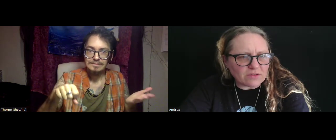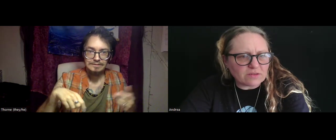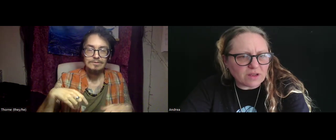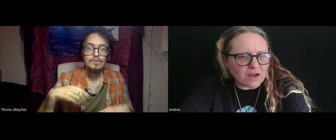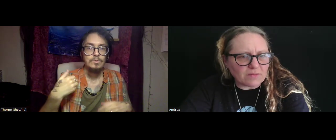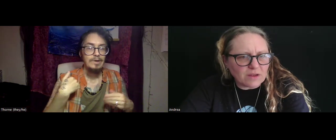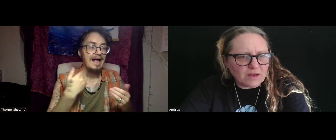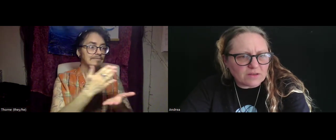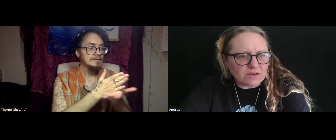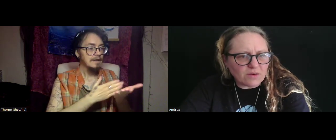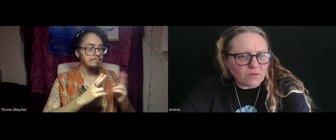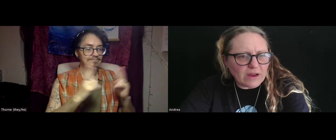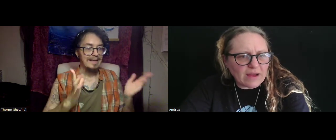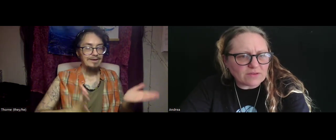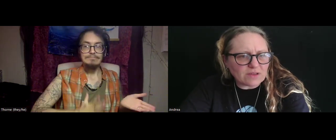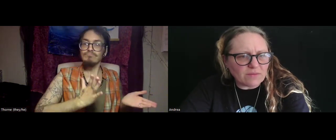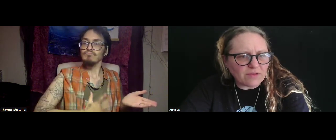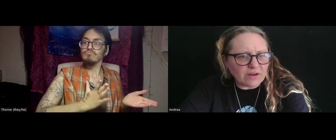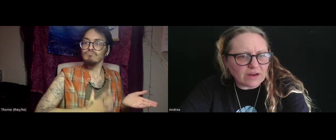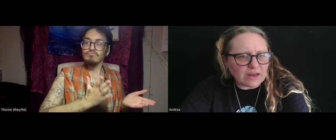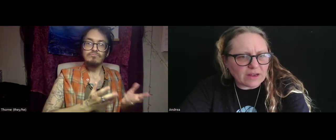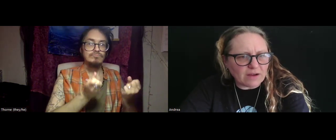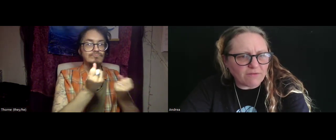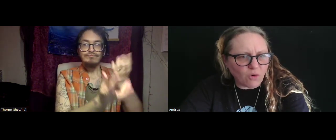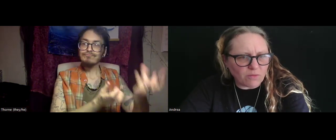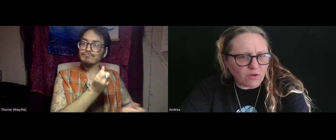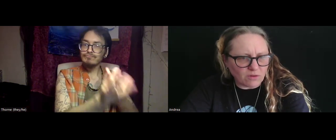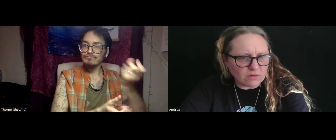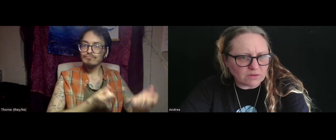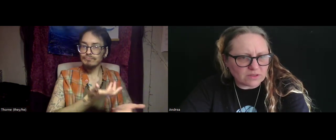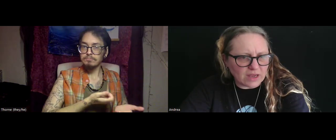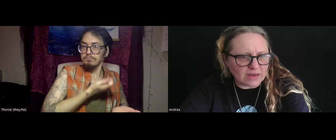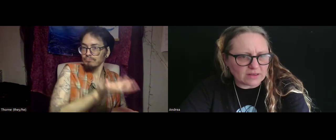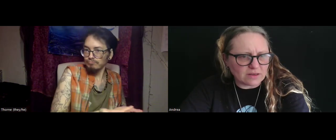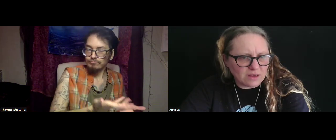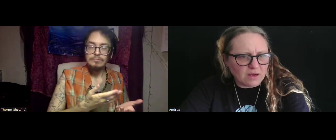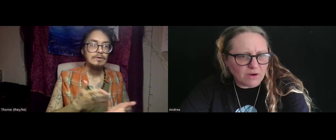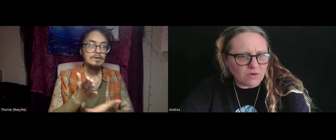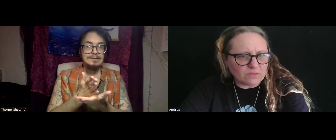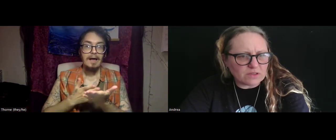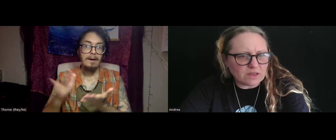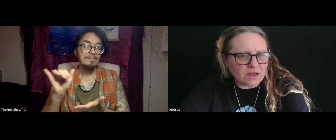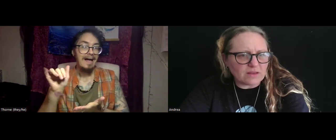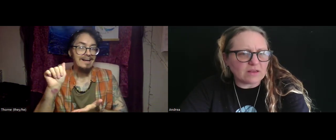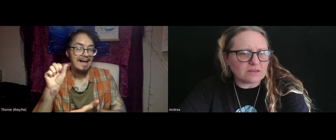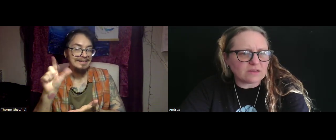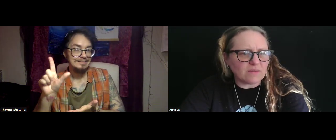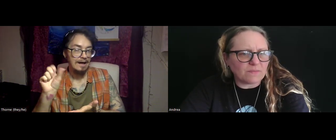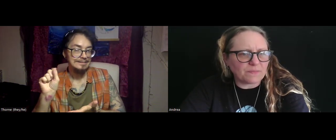styles. So we have some very formal signed poems, and then some